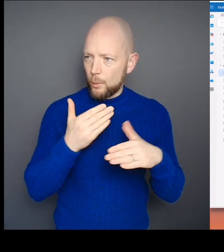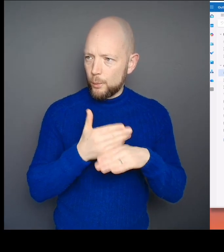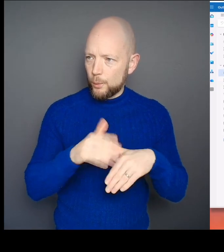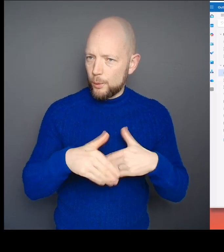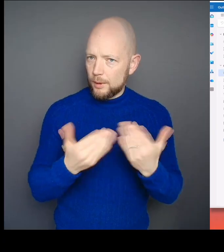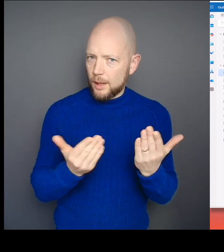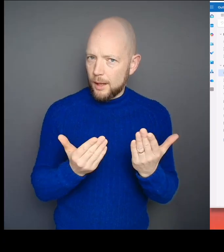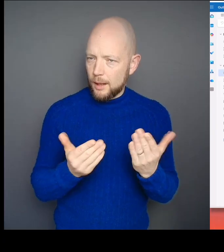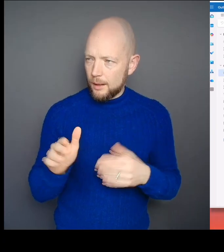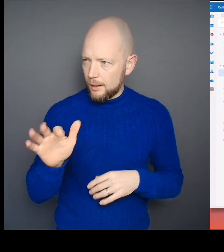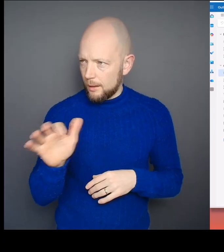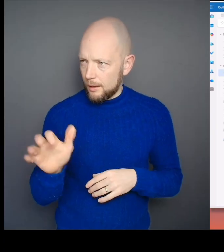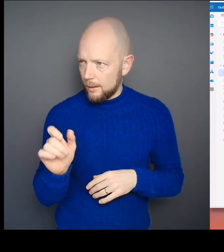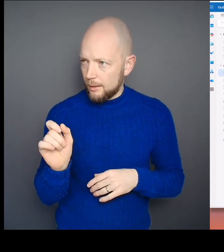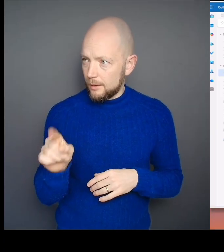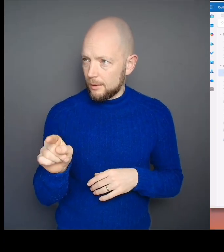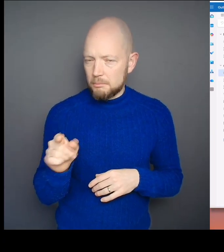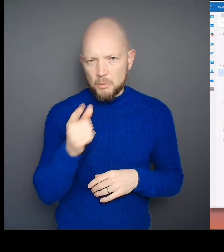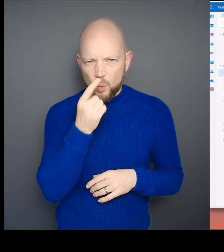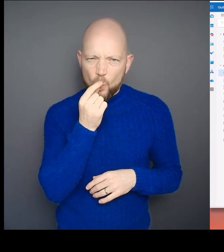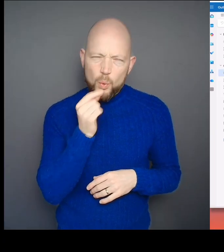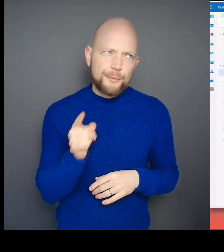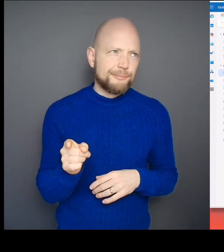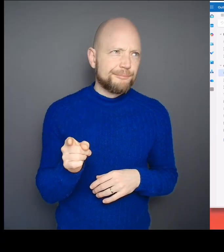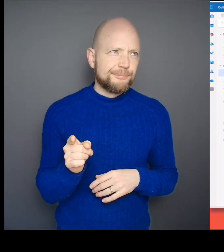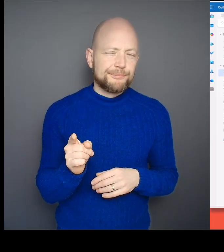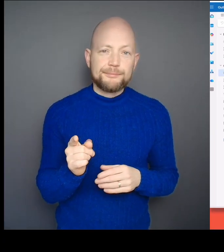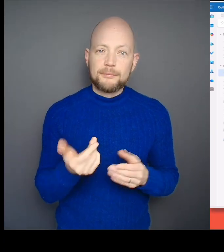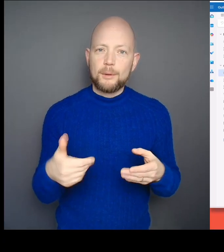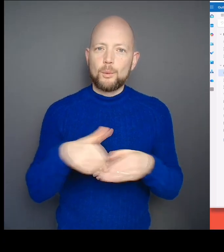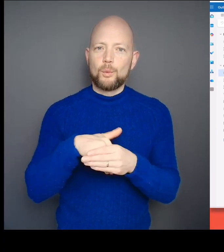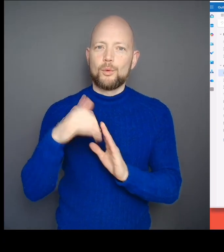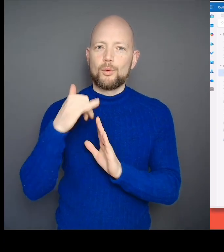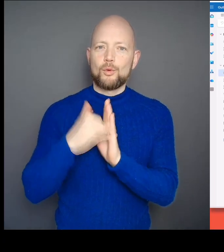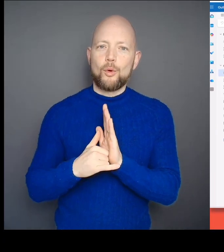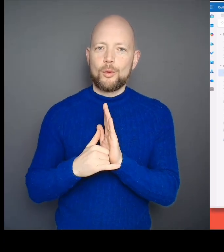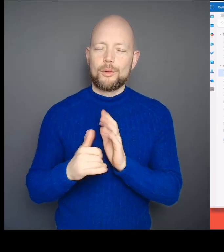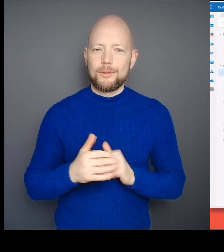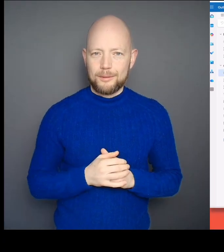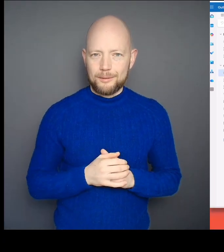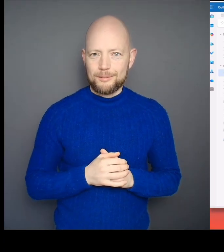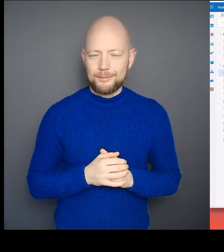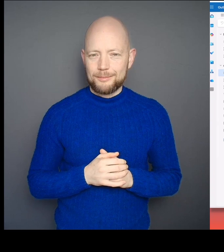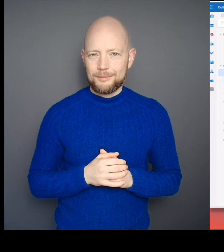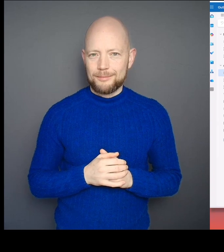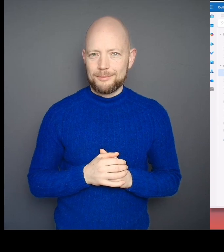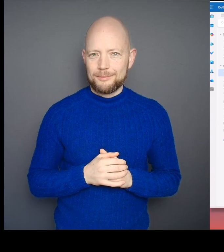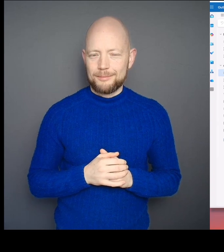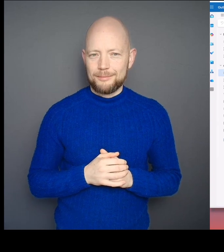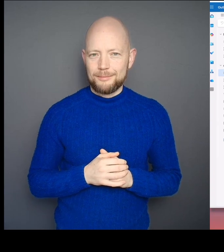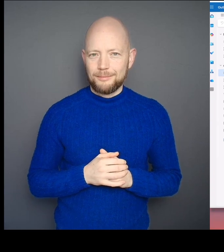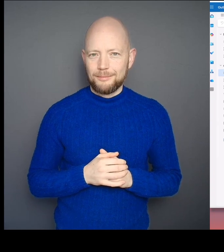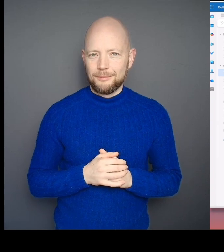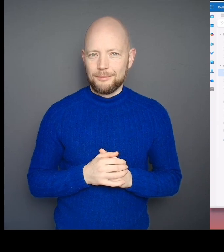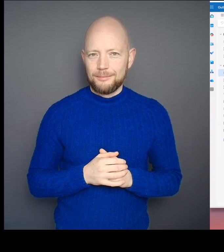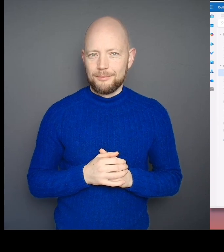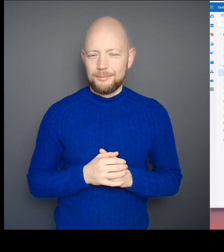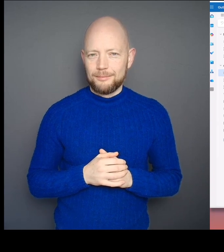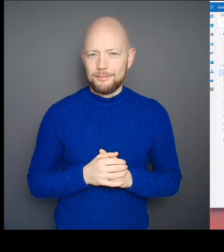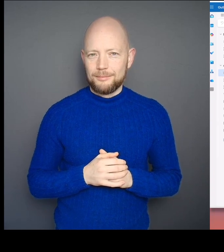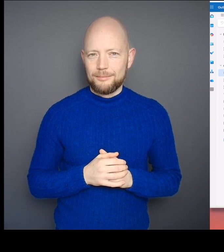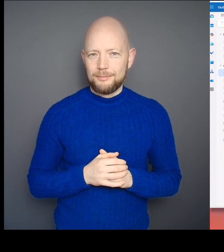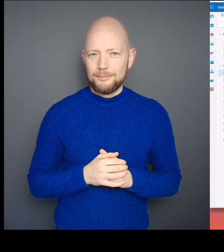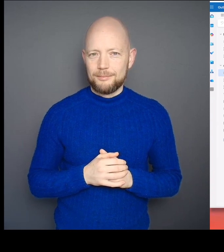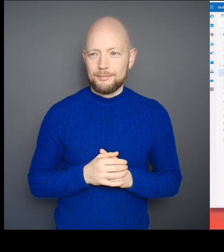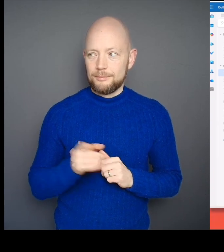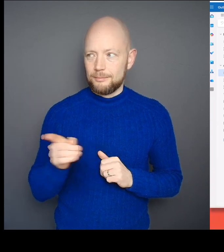And again, I could reference that document if I wanted to. So I'm just in the context of Outlook